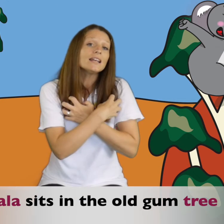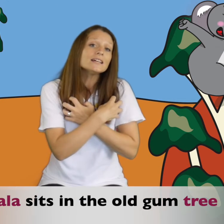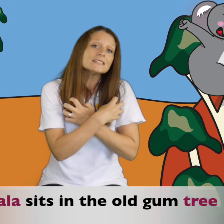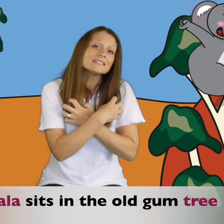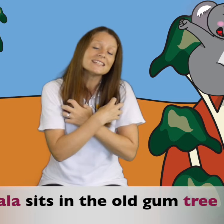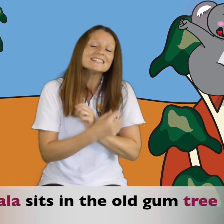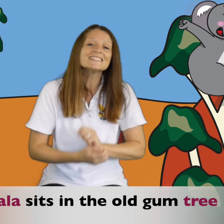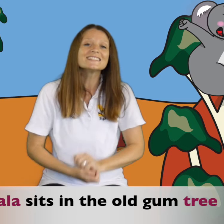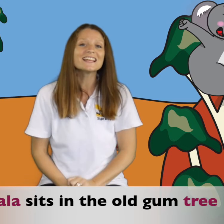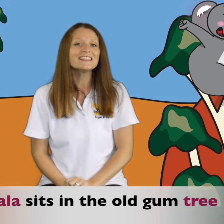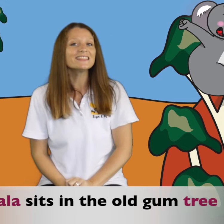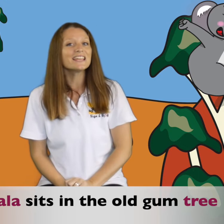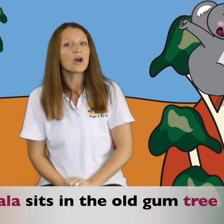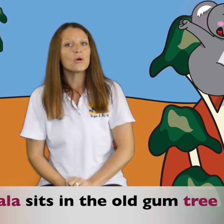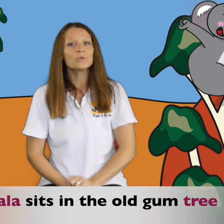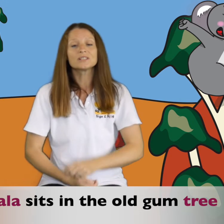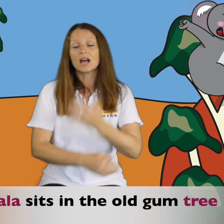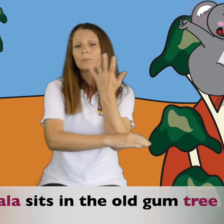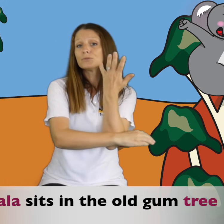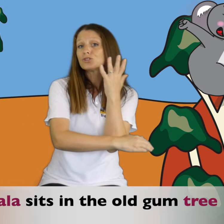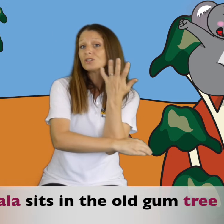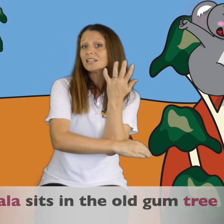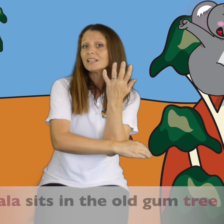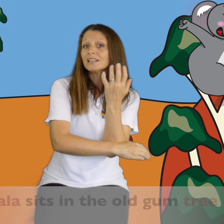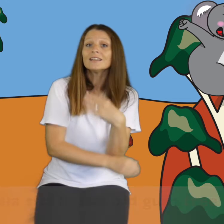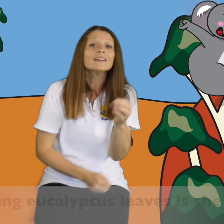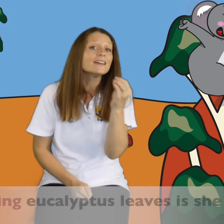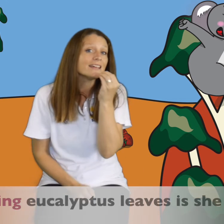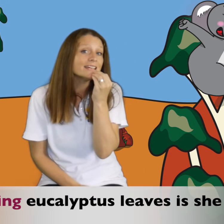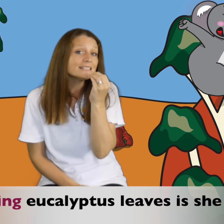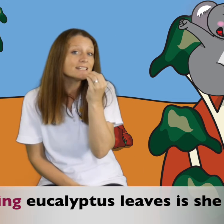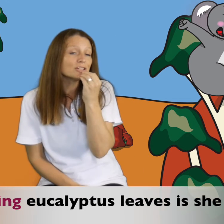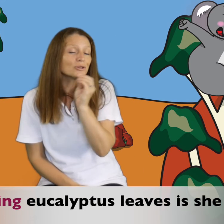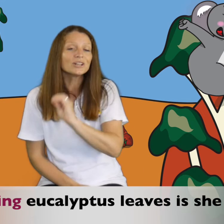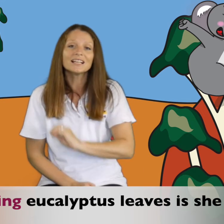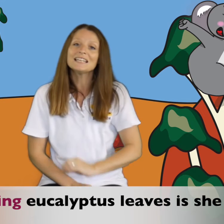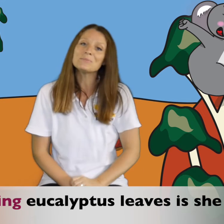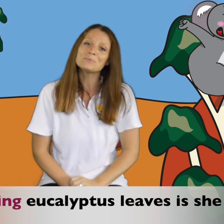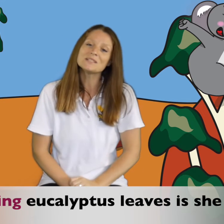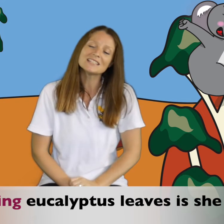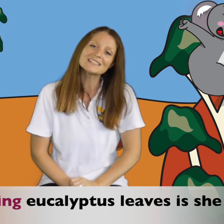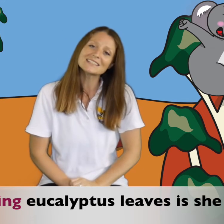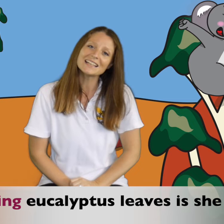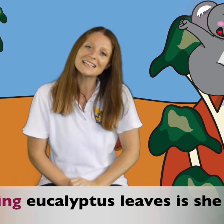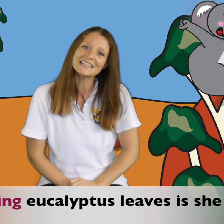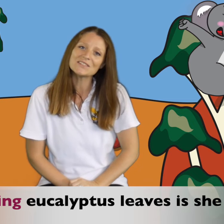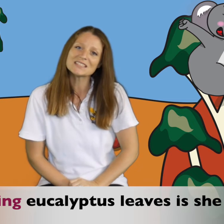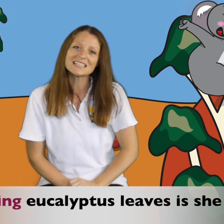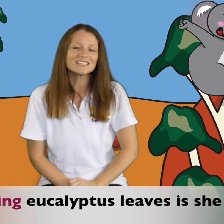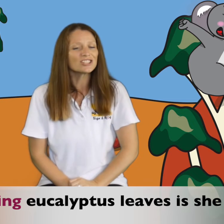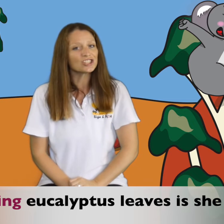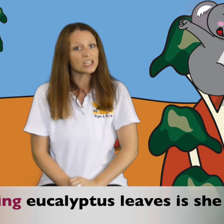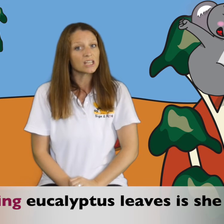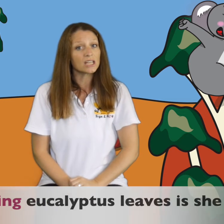Koala sits in the old gum tree, eating eucalyptus leaves is